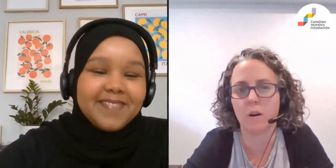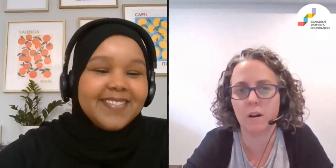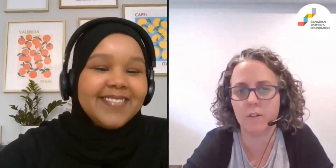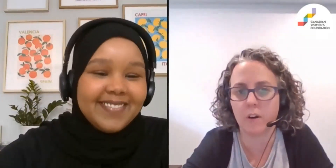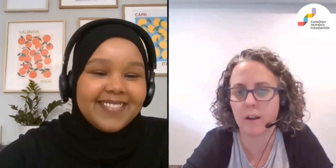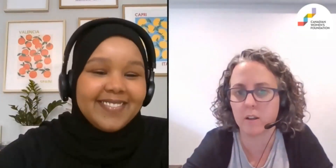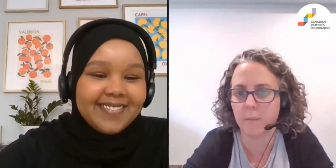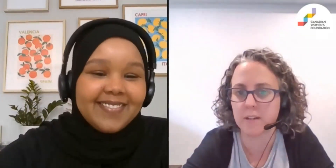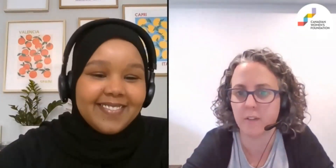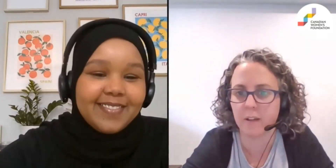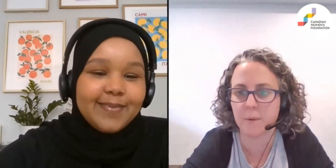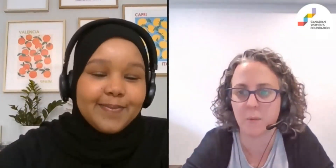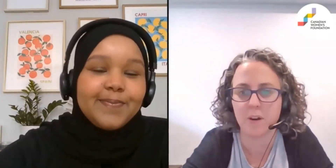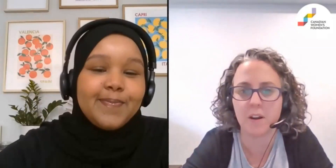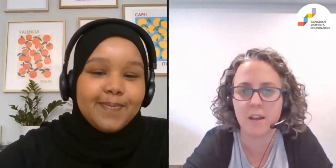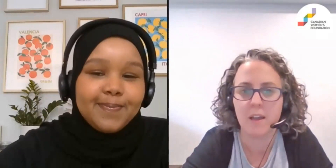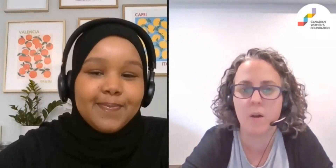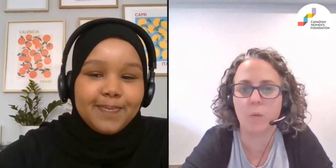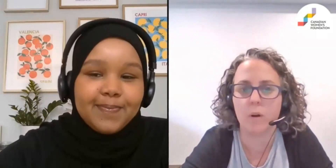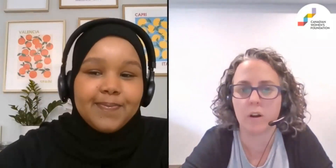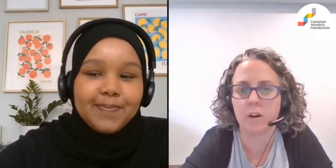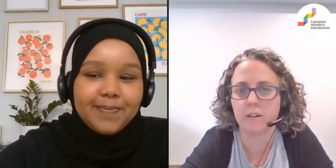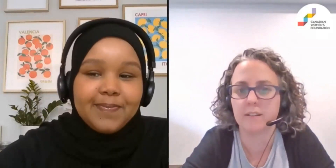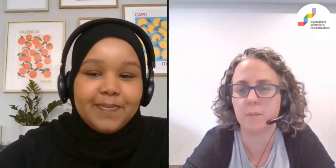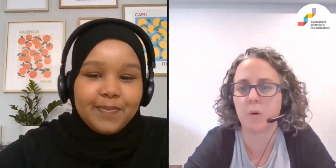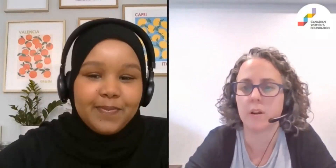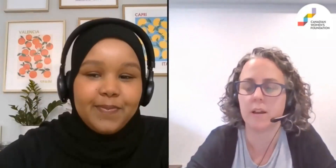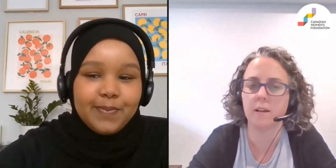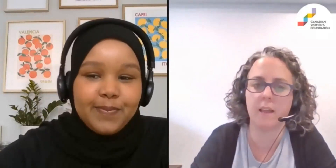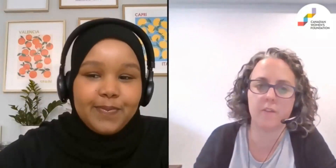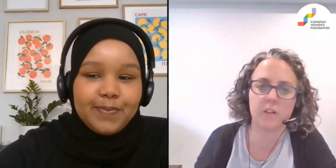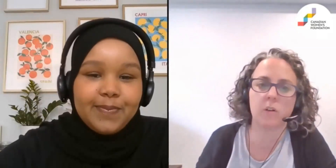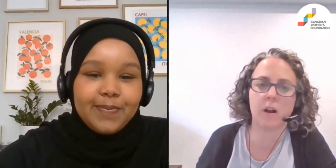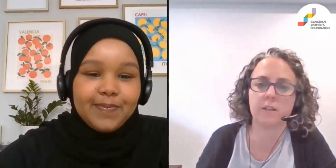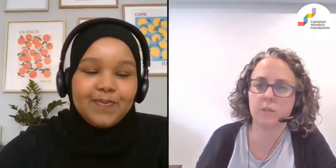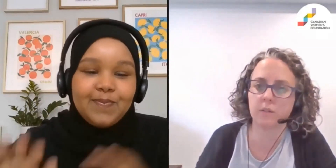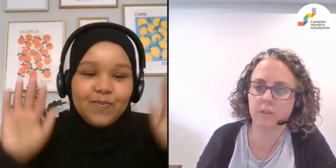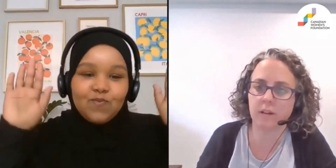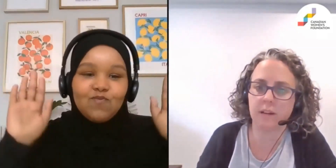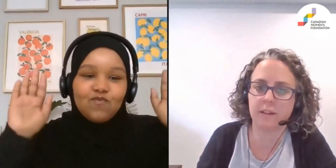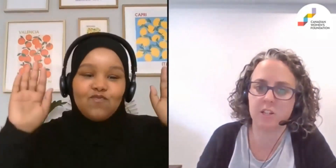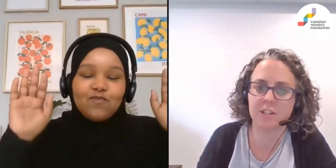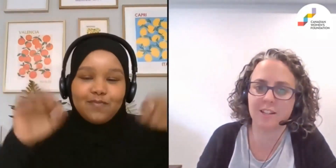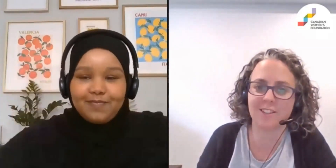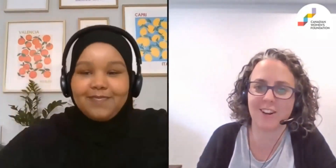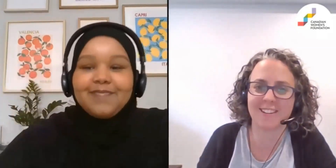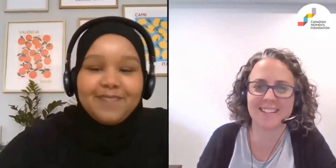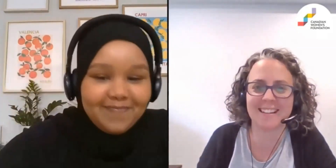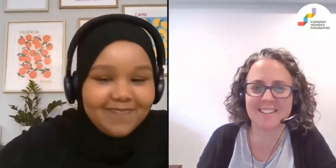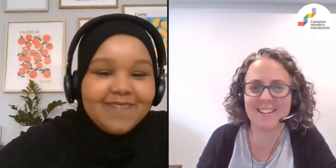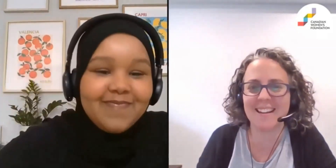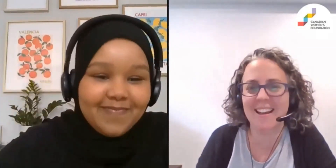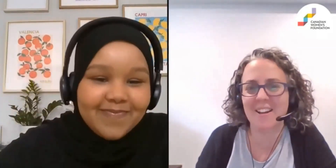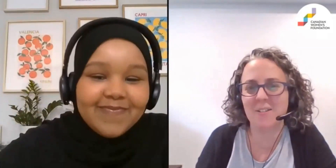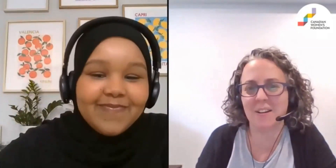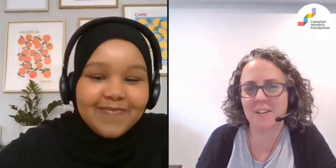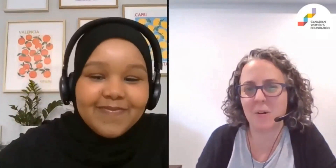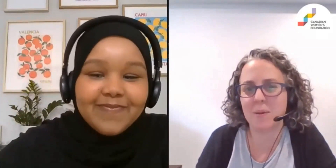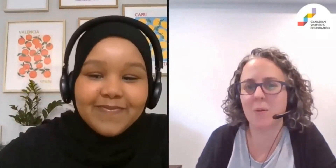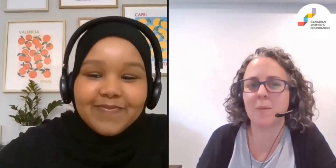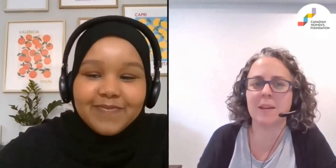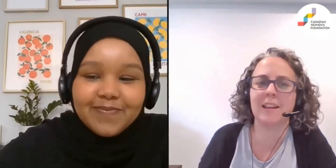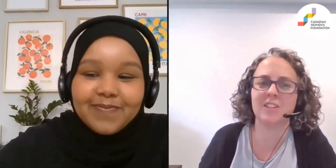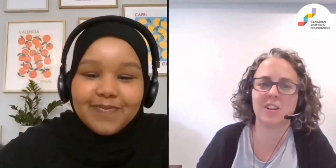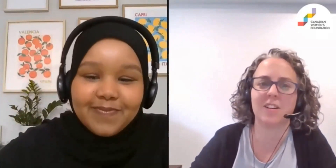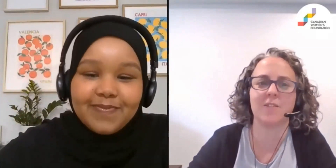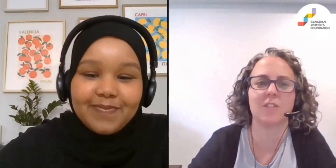the core of our economic development work. We're currently supporting 11 grassroots organizations across the country who are